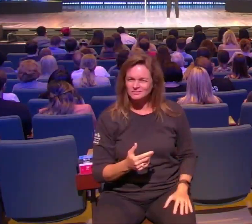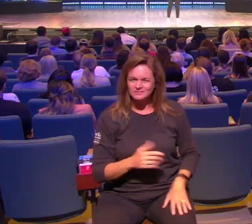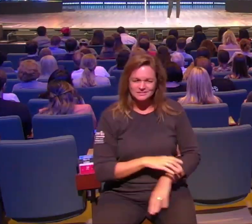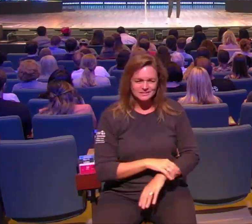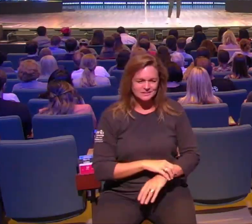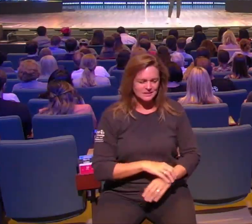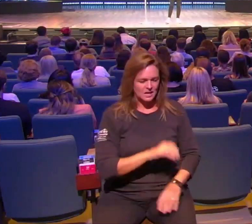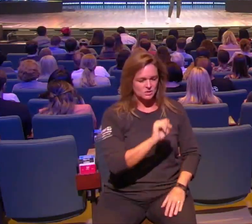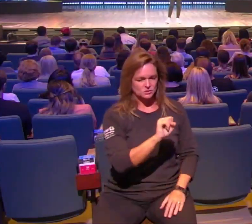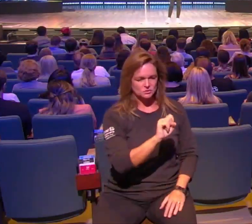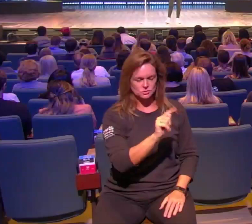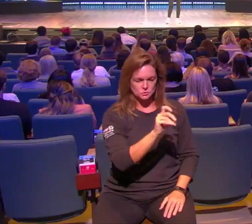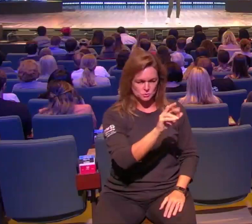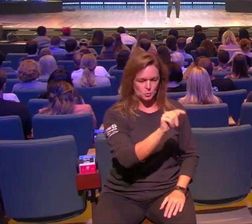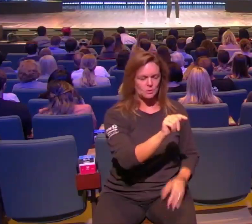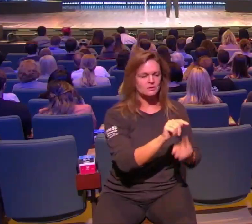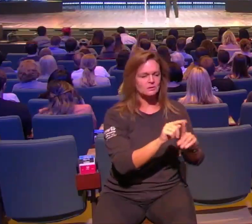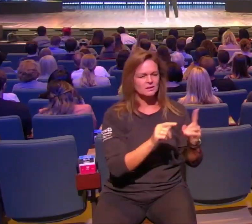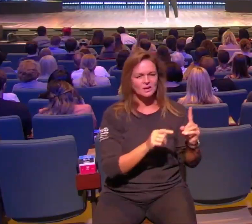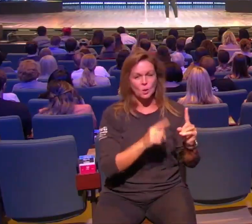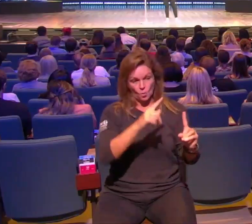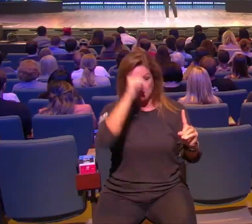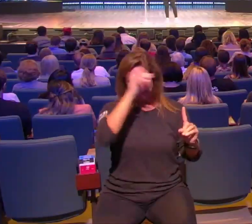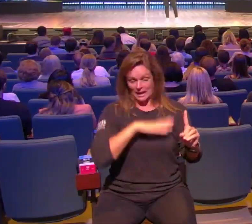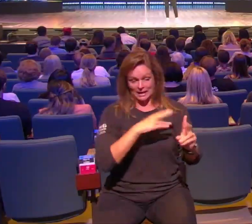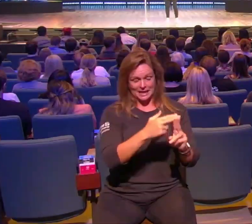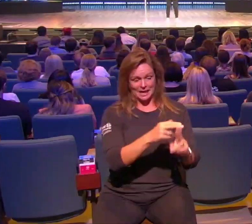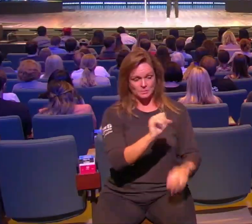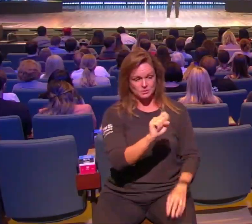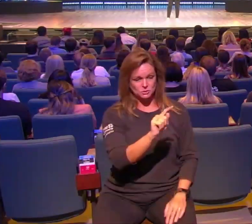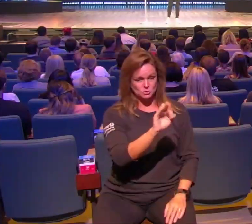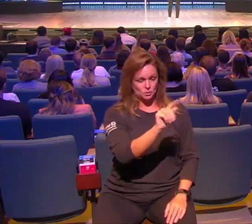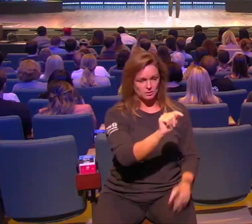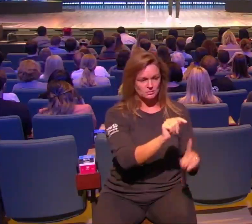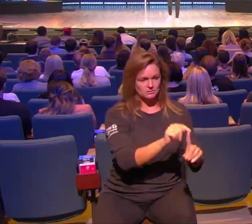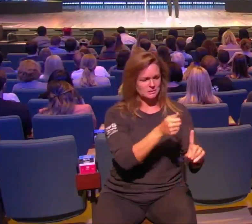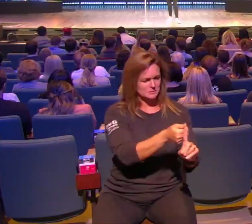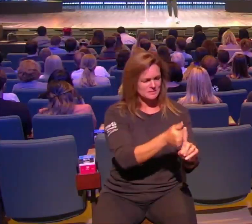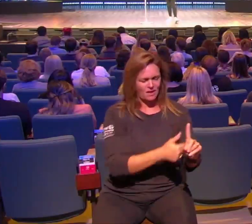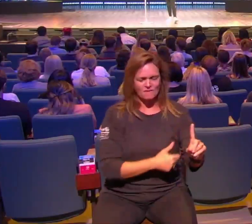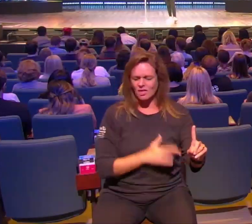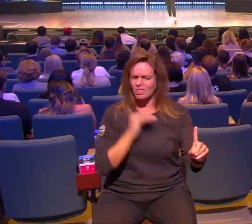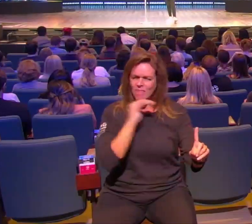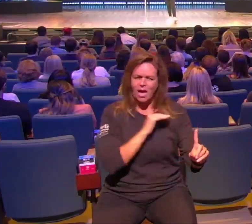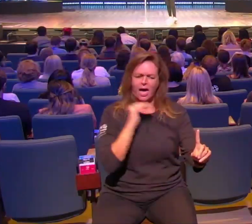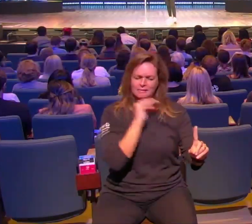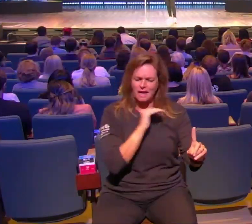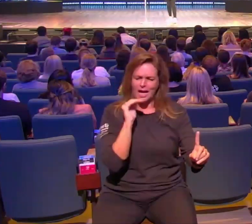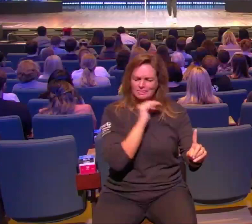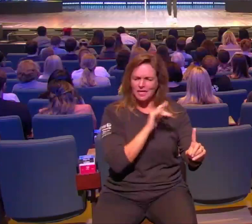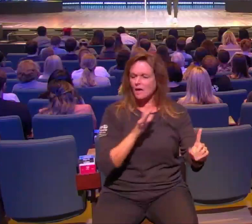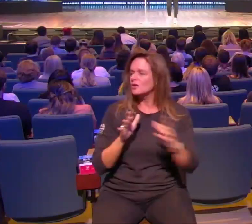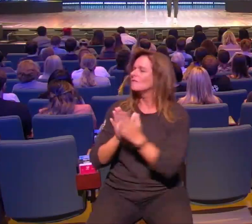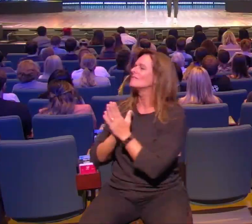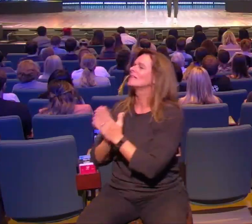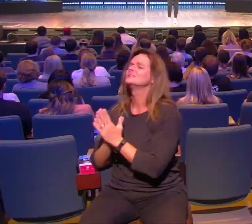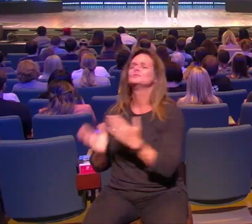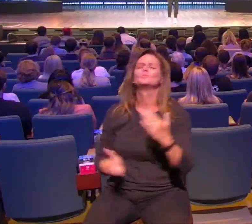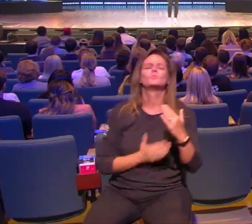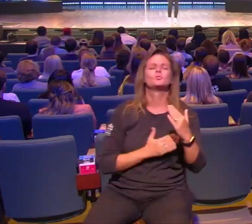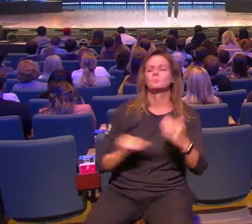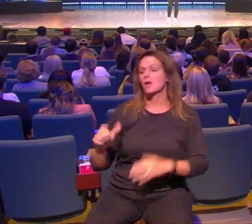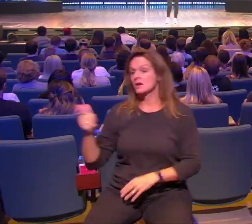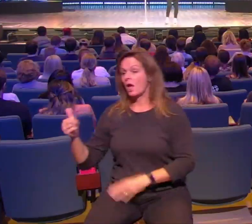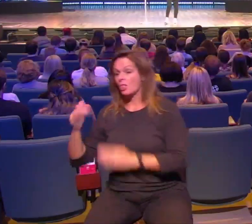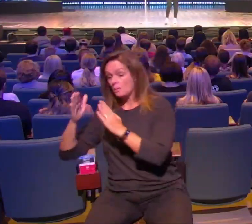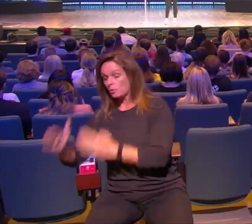him from all that he had for him. I think about Olivia, who's on our team, and she volunteers as a worship leader and how God has